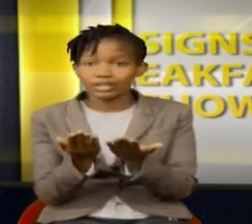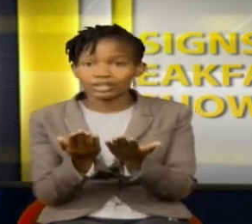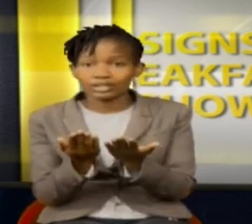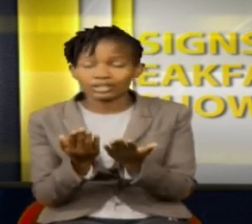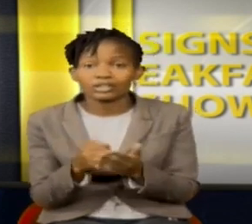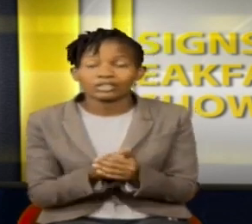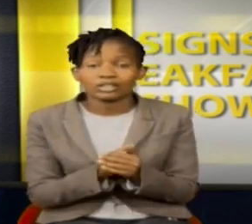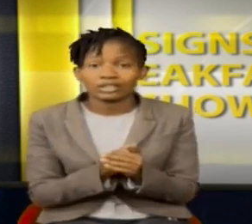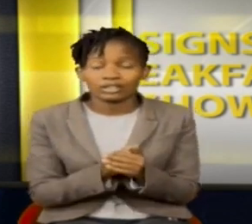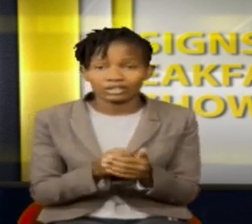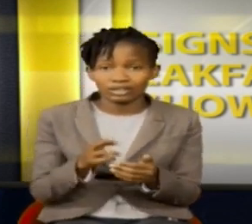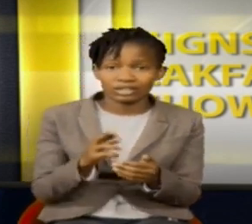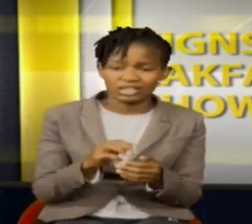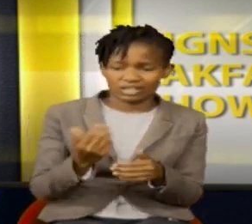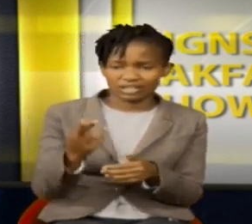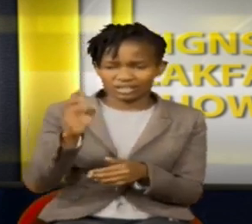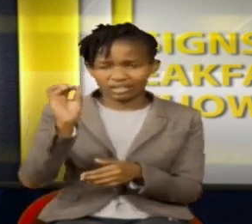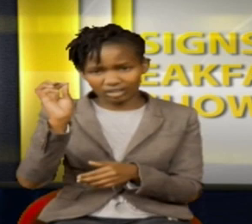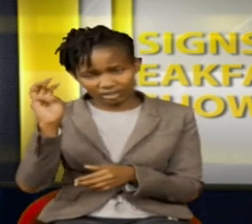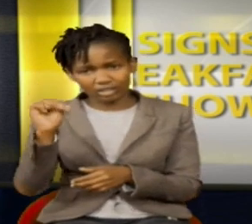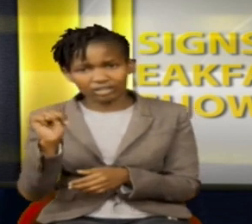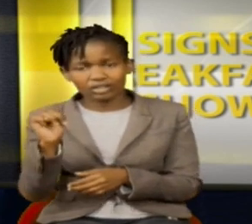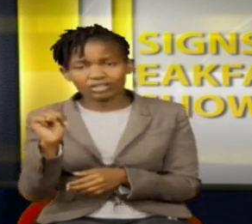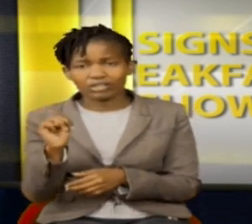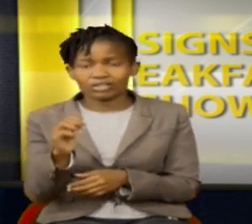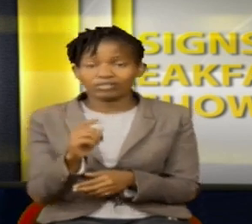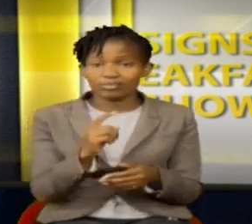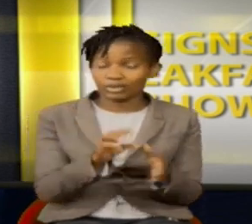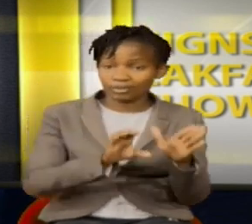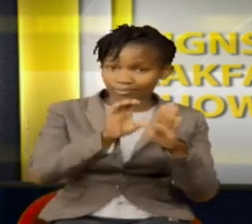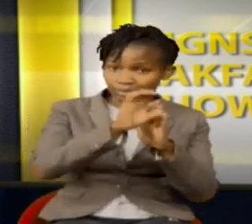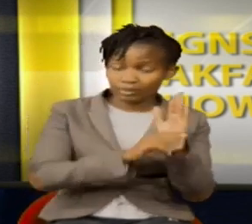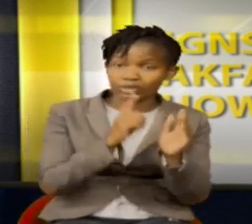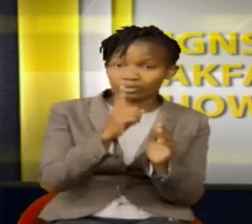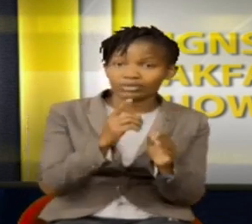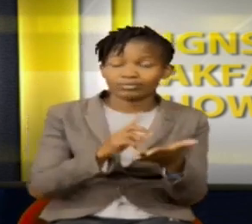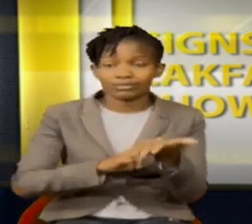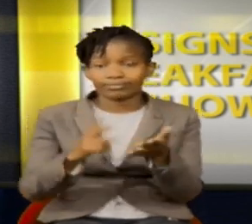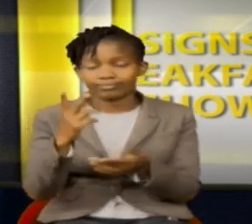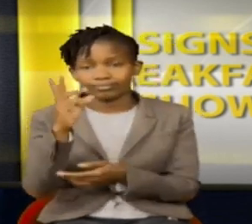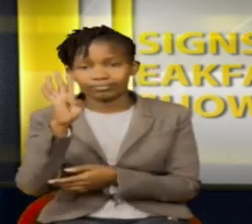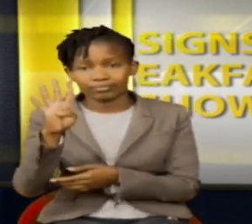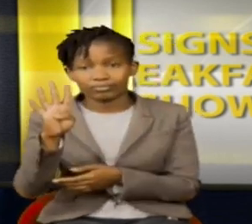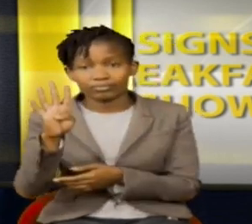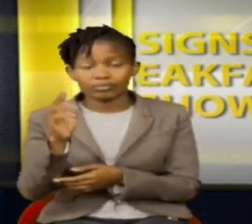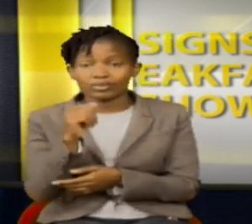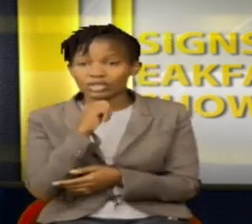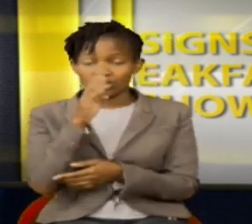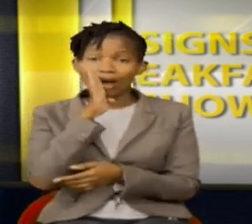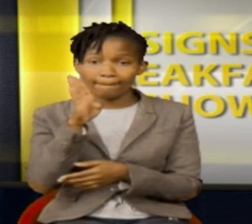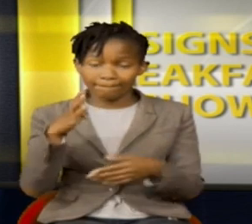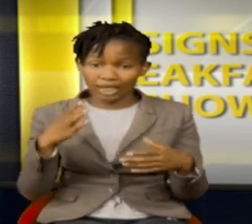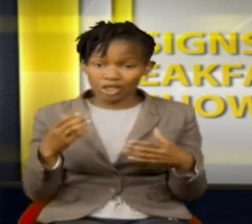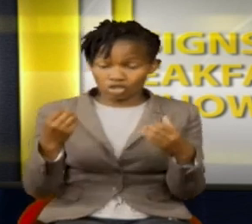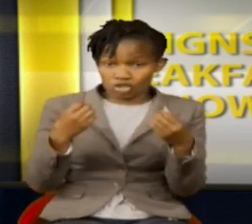somebody sent Romans 1:24 today morning. Encouraging. I'm like, it's don't be shocked. Yes. We are